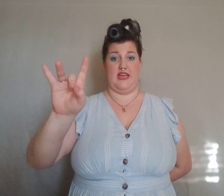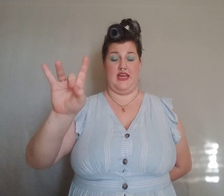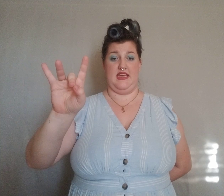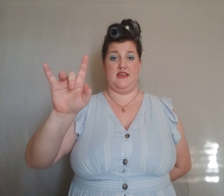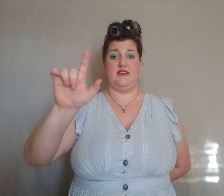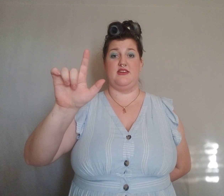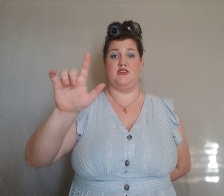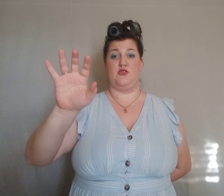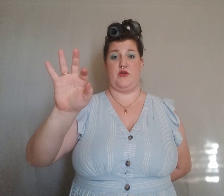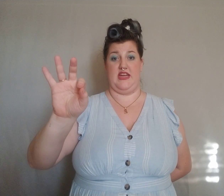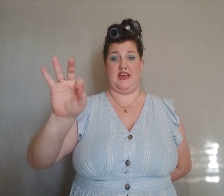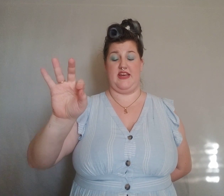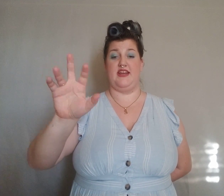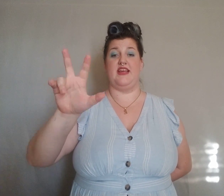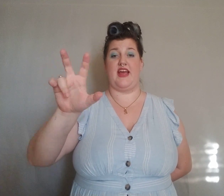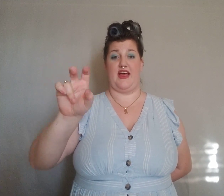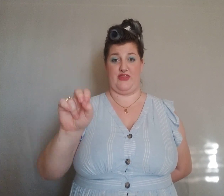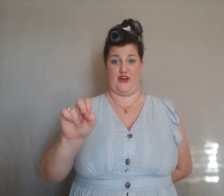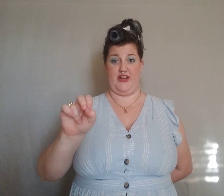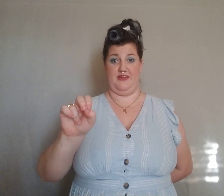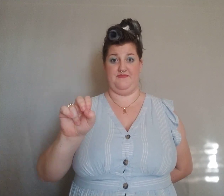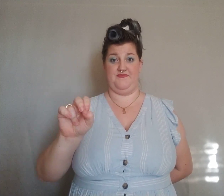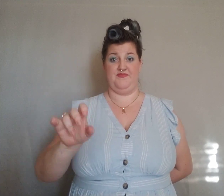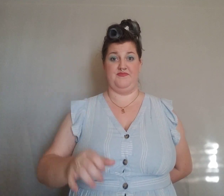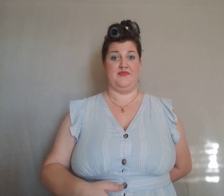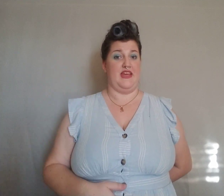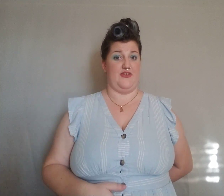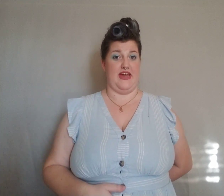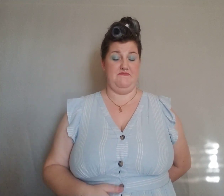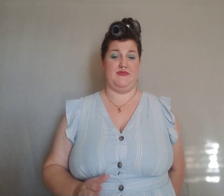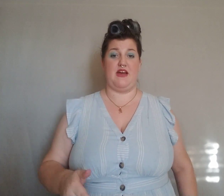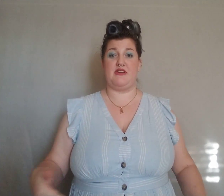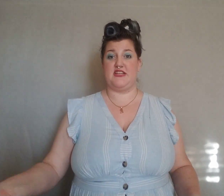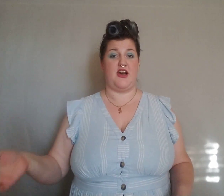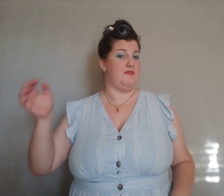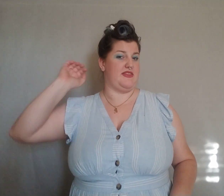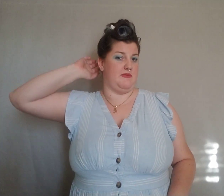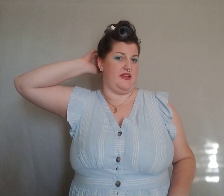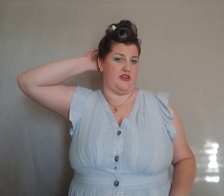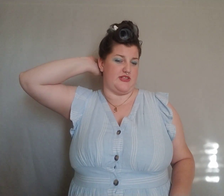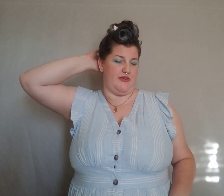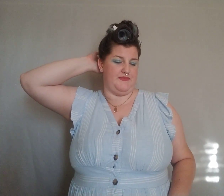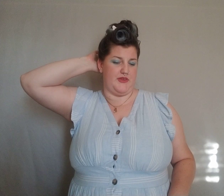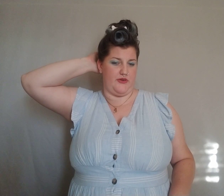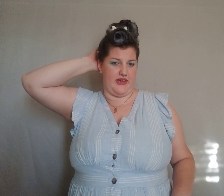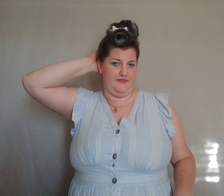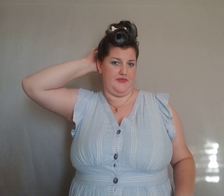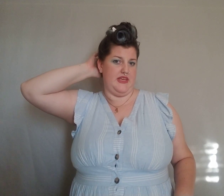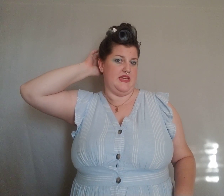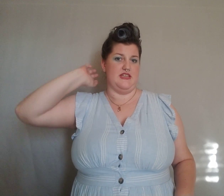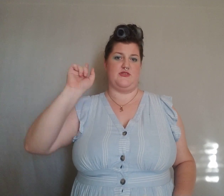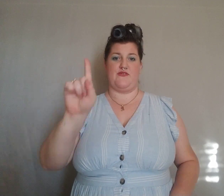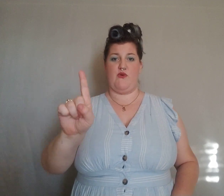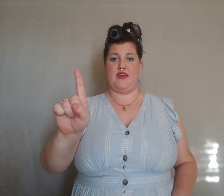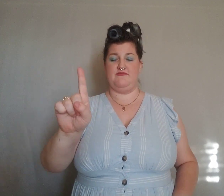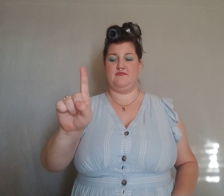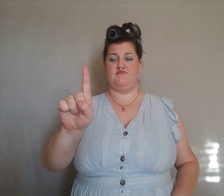28, 29, and 30. Okay, now we're going to talk about them a little slower. Okay, so we have 1,